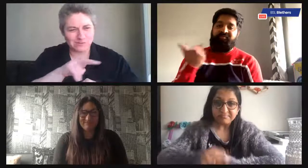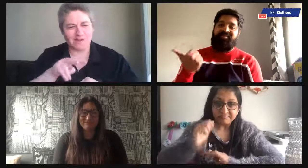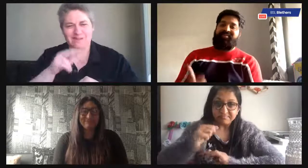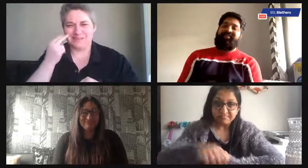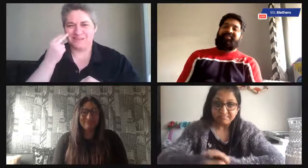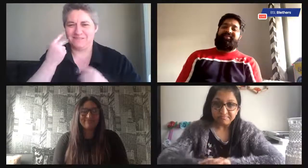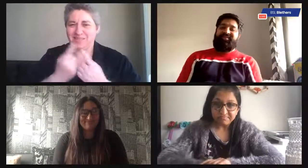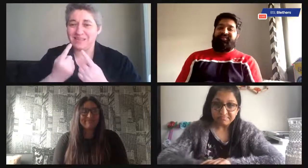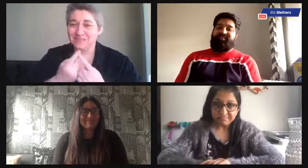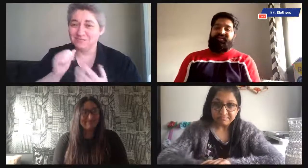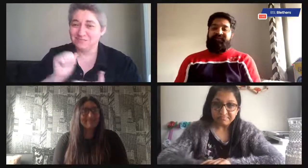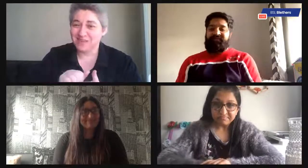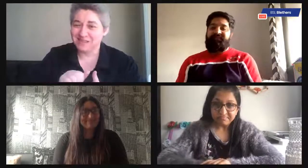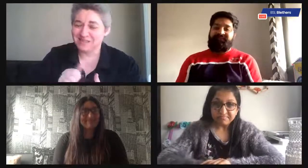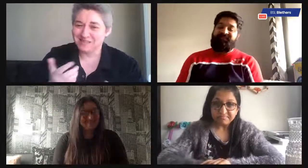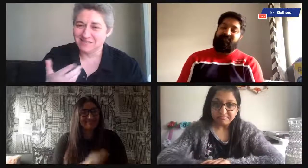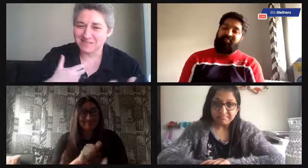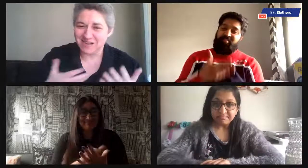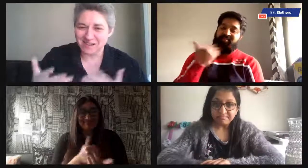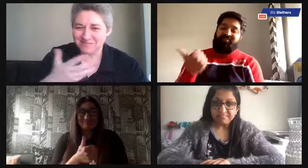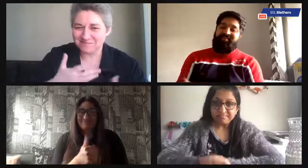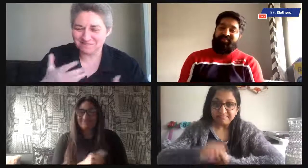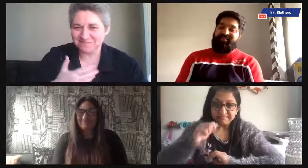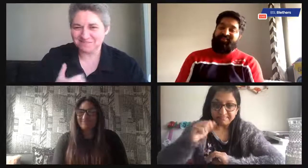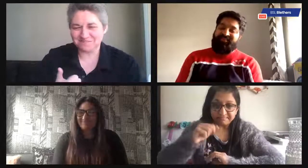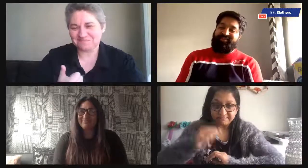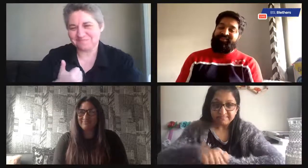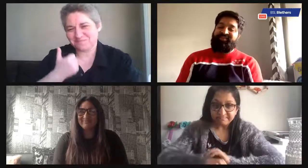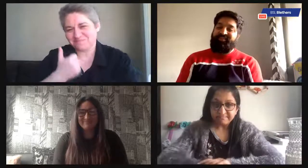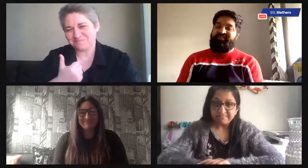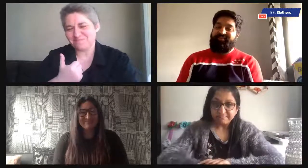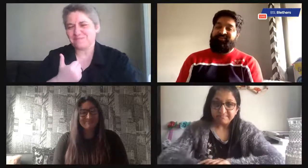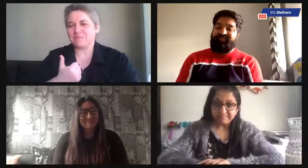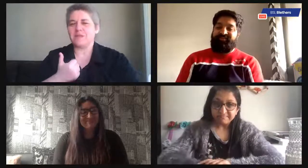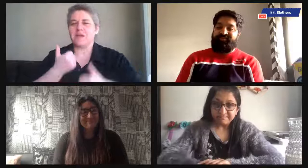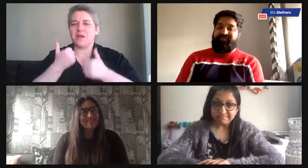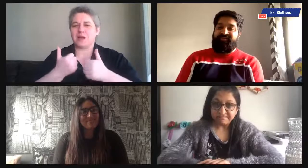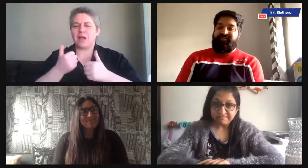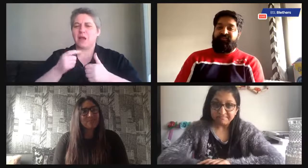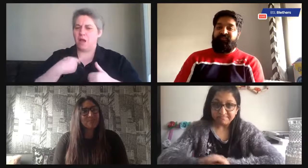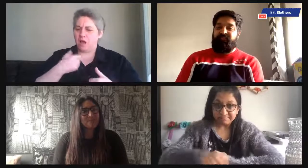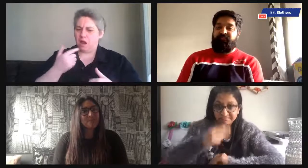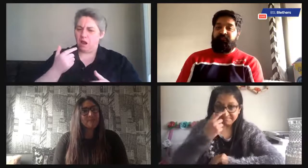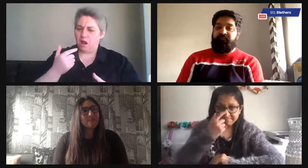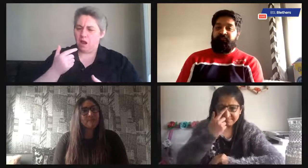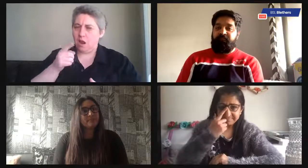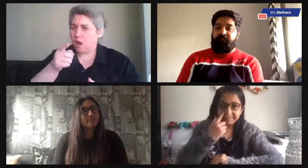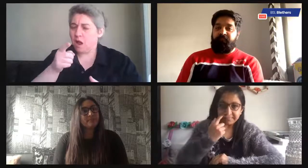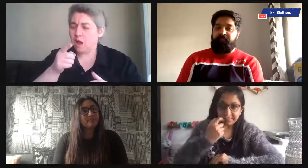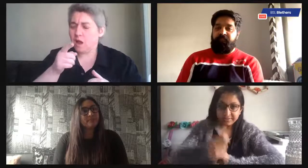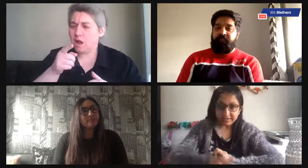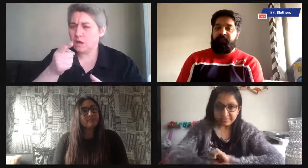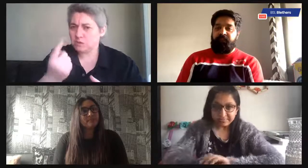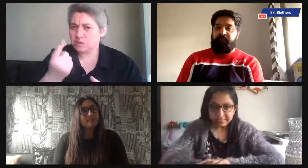that there's just a connection there. Yeah, and I think that's right, isn't it? You feel the same? Yeah.